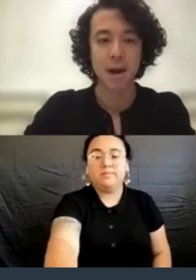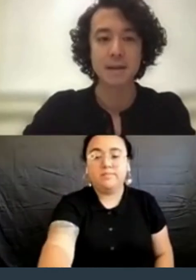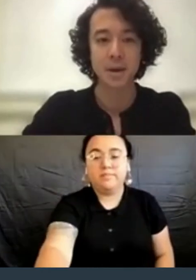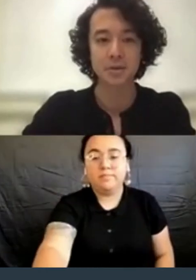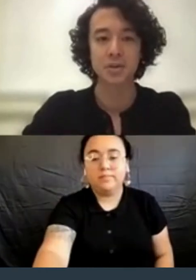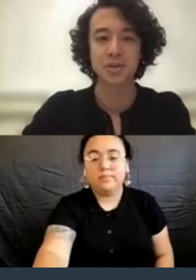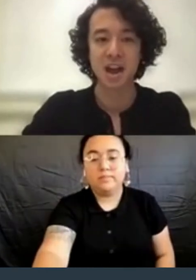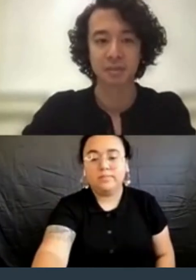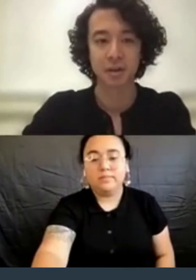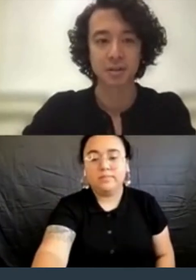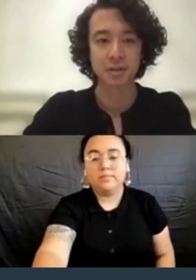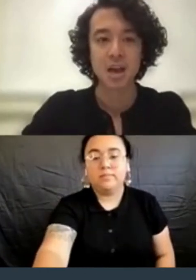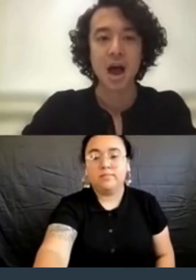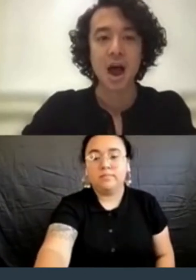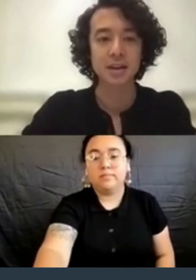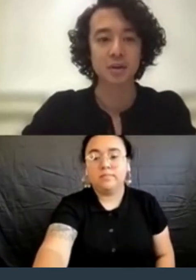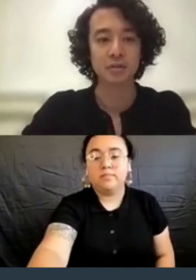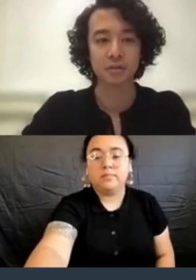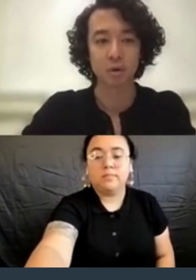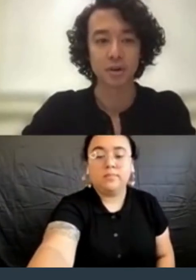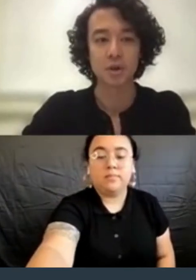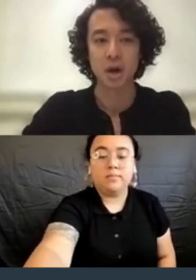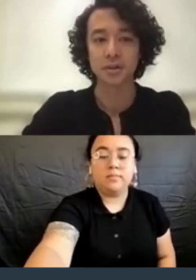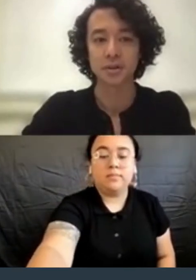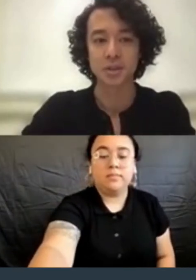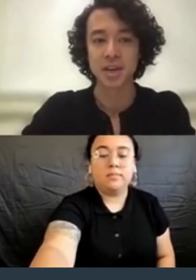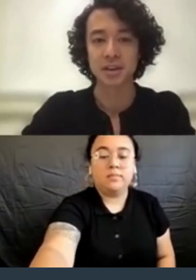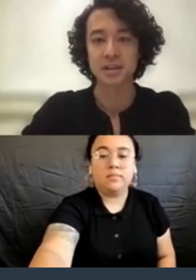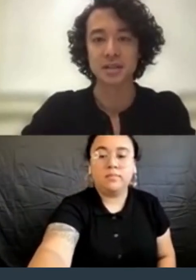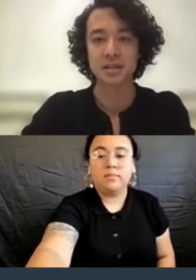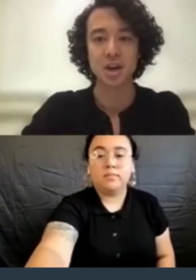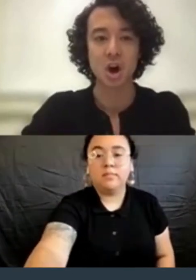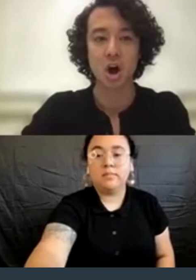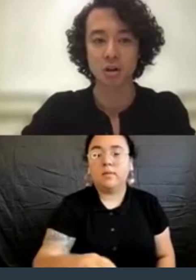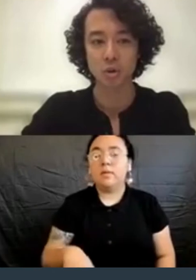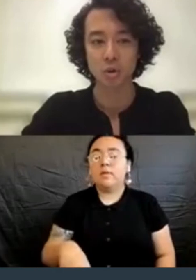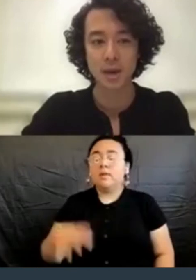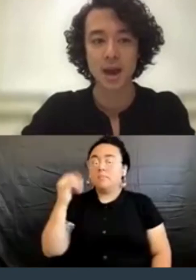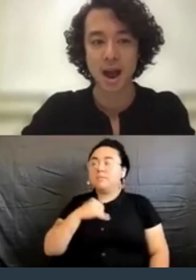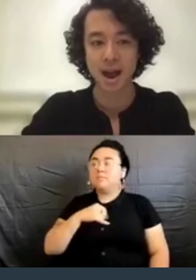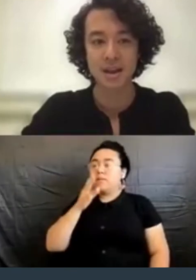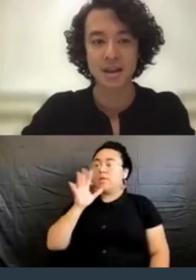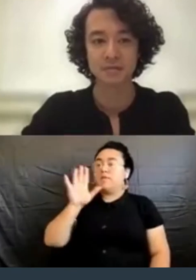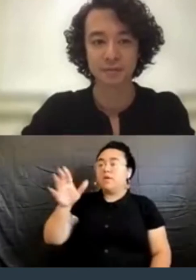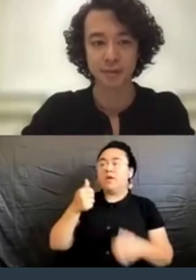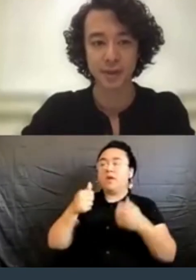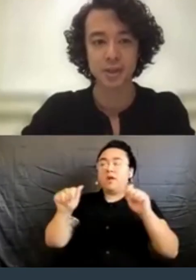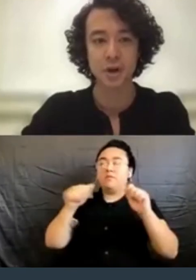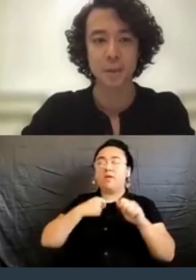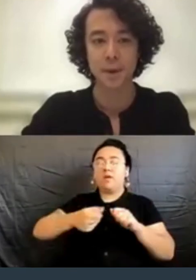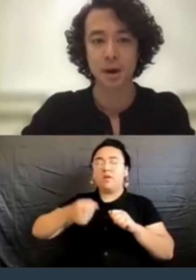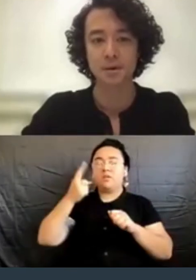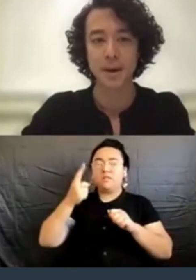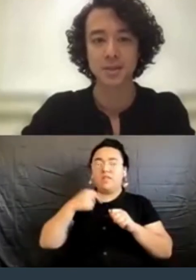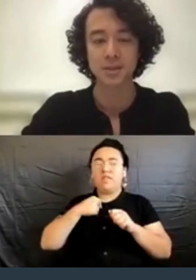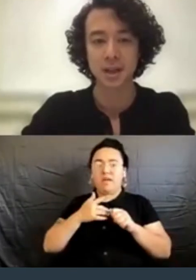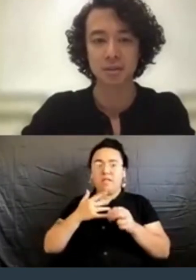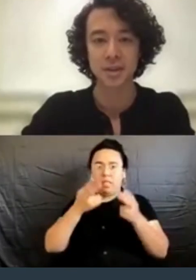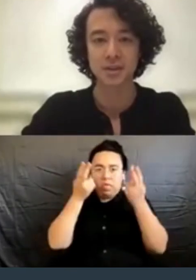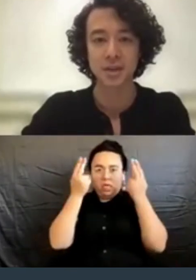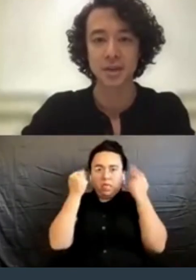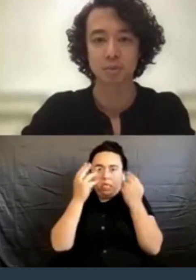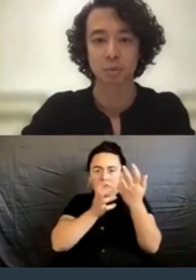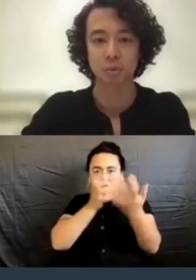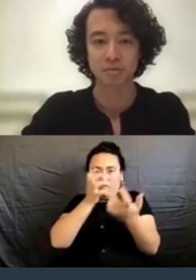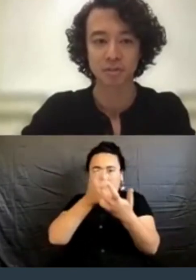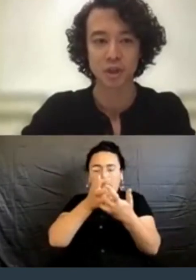Because of my mother's efforts, I could afford to understand that the hollowing I inflicted upon myself